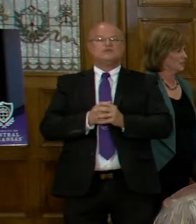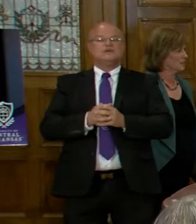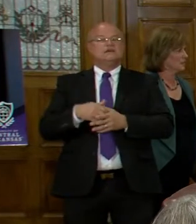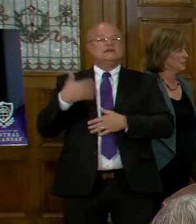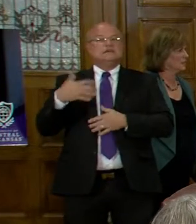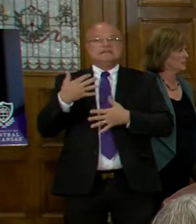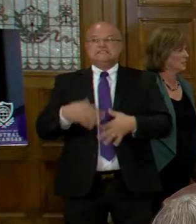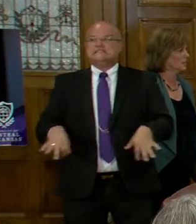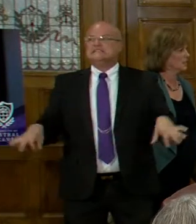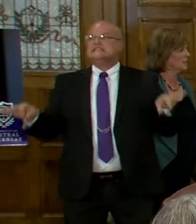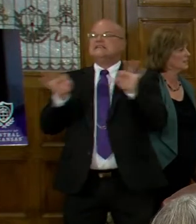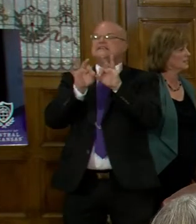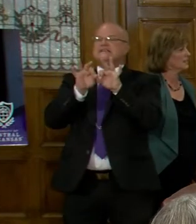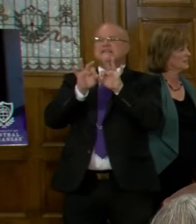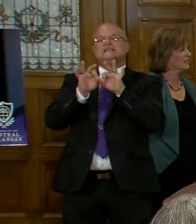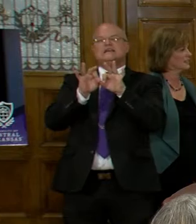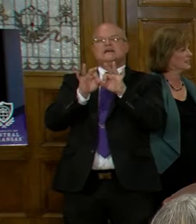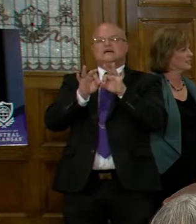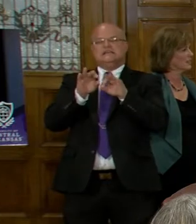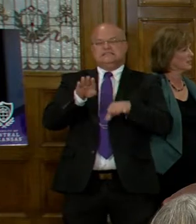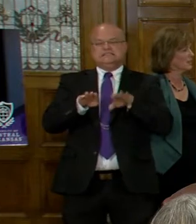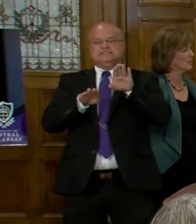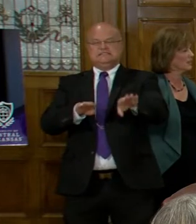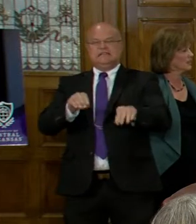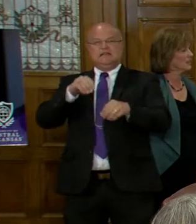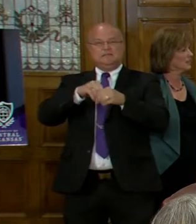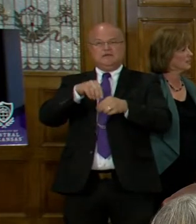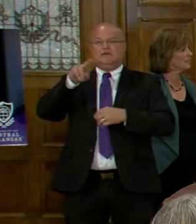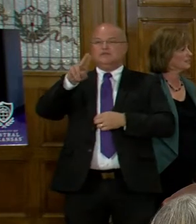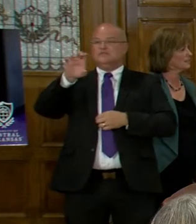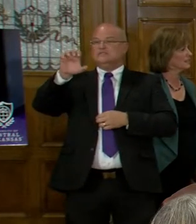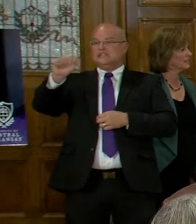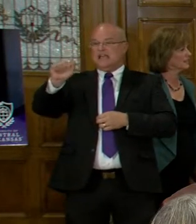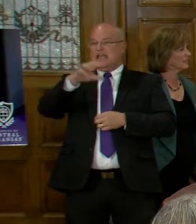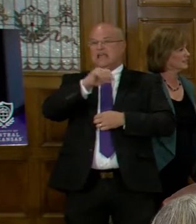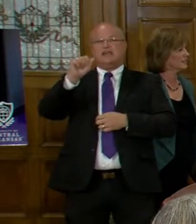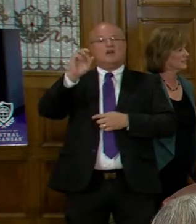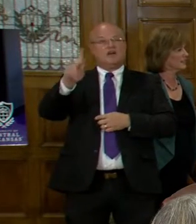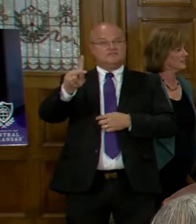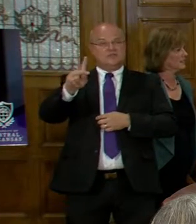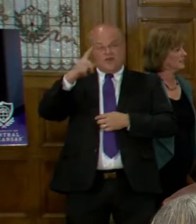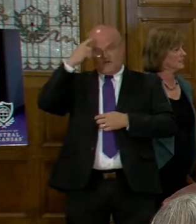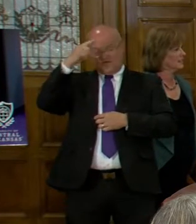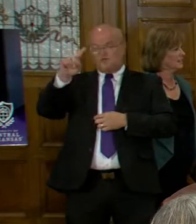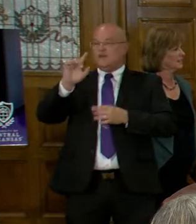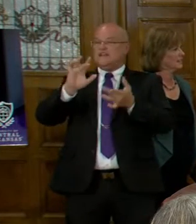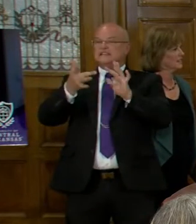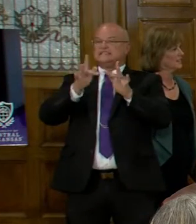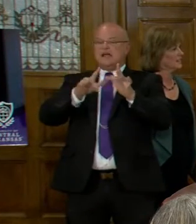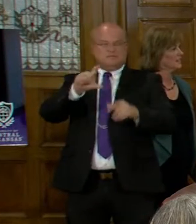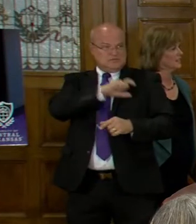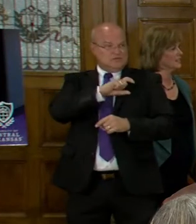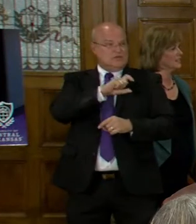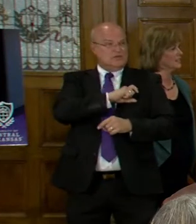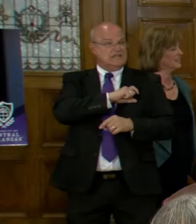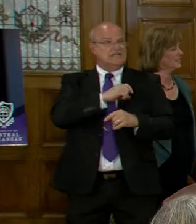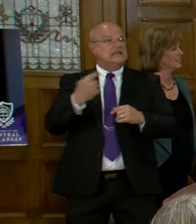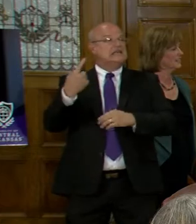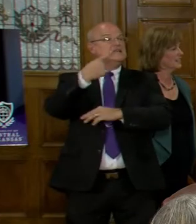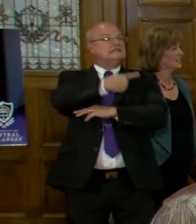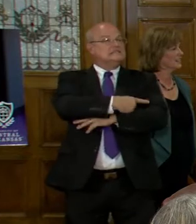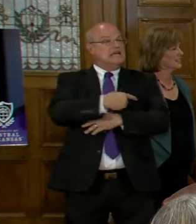significant milestone in our efforts to make UCA and Arkansas a center for cybersecurity. This is the day we